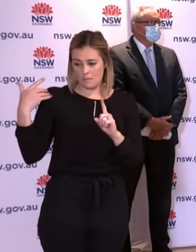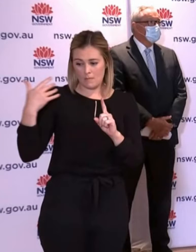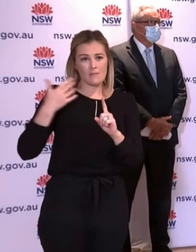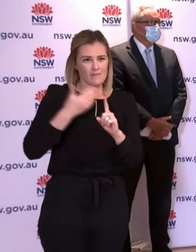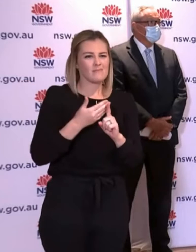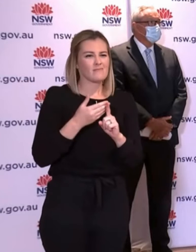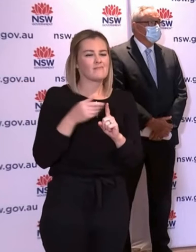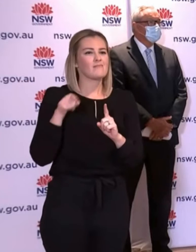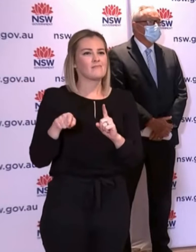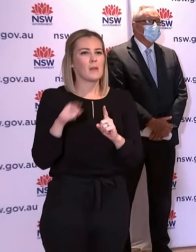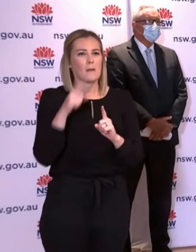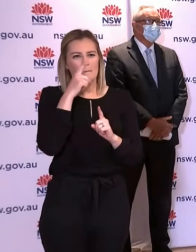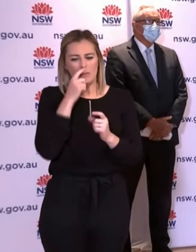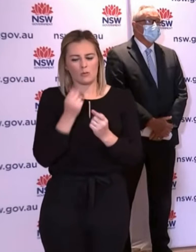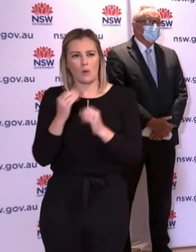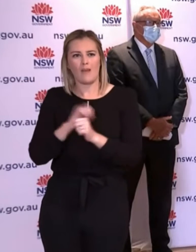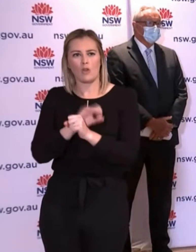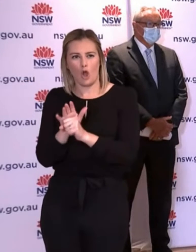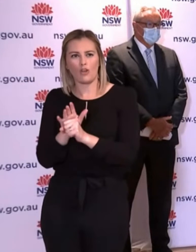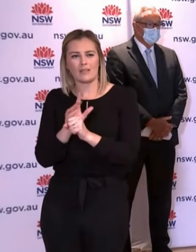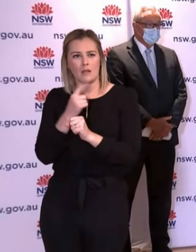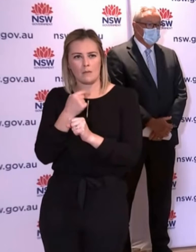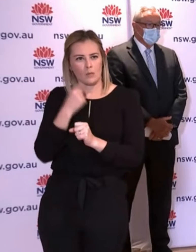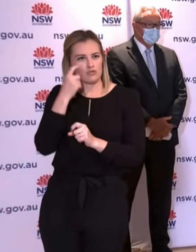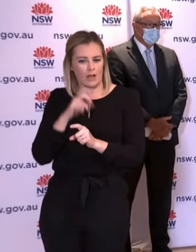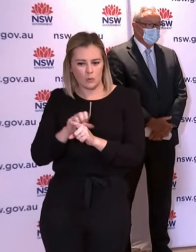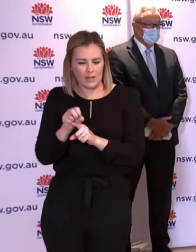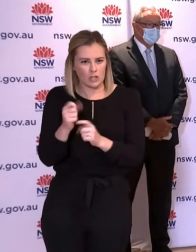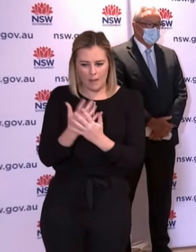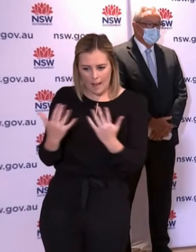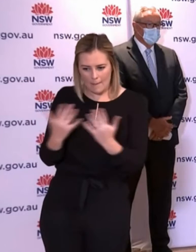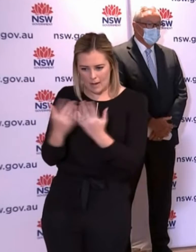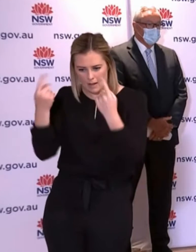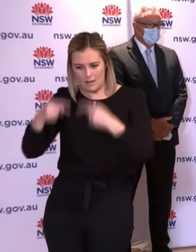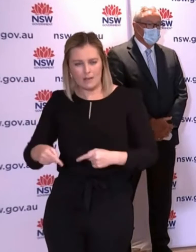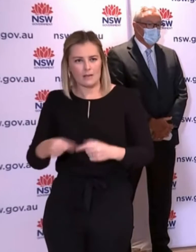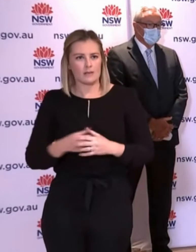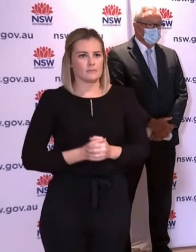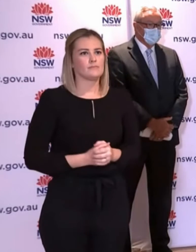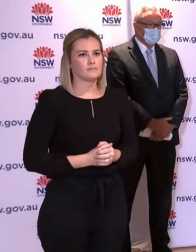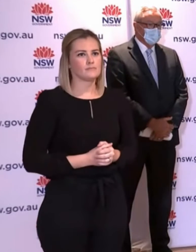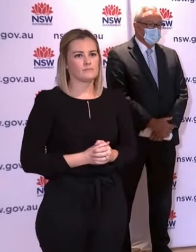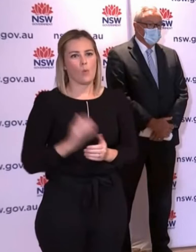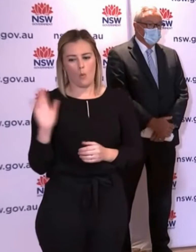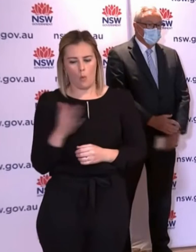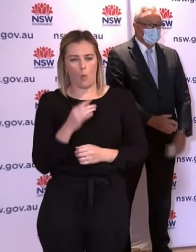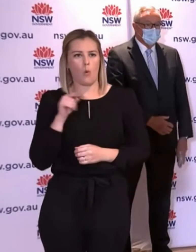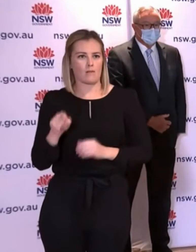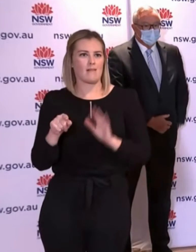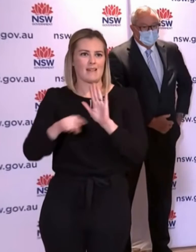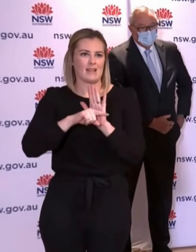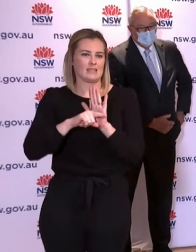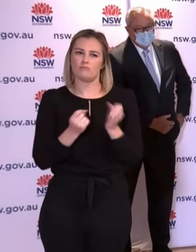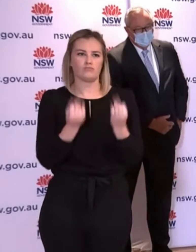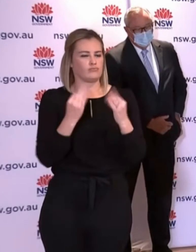through a separate mechanism, but part of what we're seeing in the big testing numbers today is a backlog of negative results reported